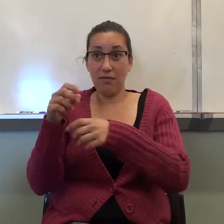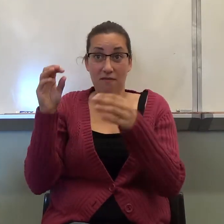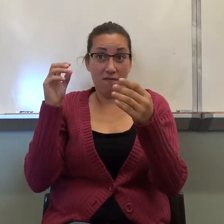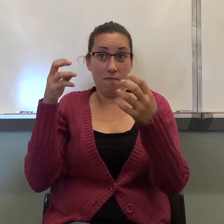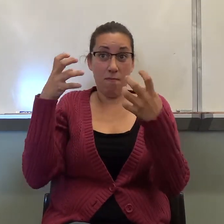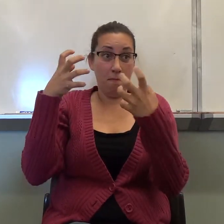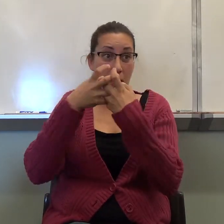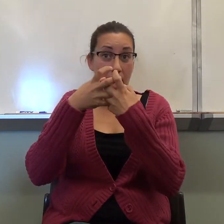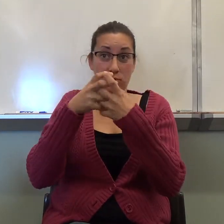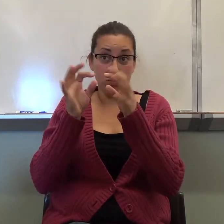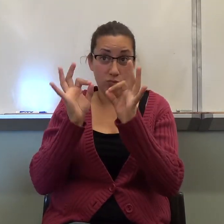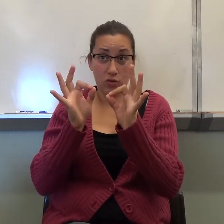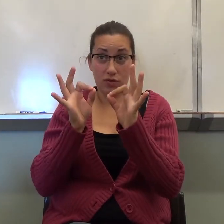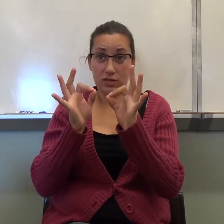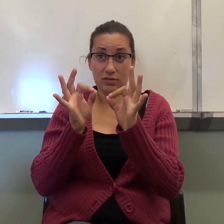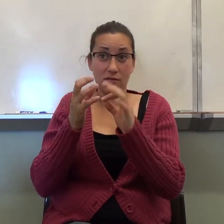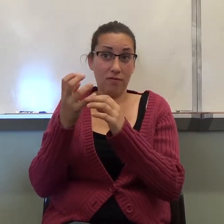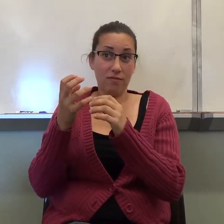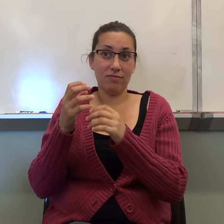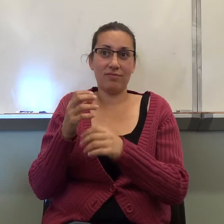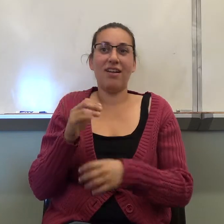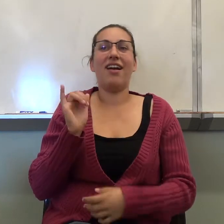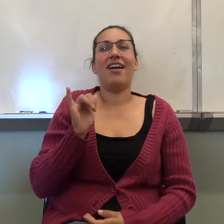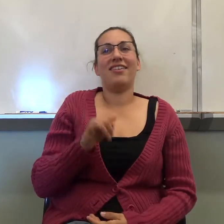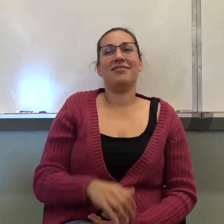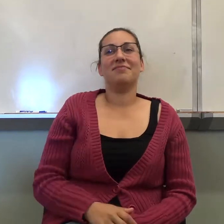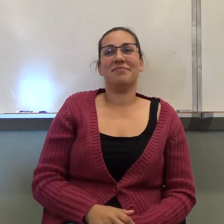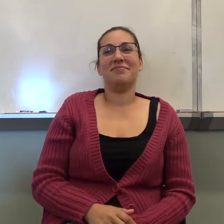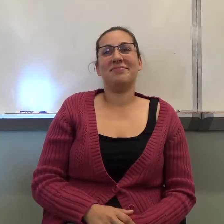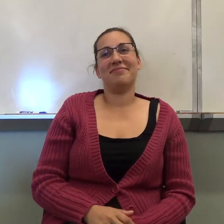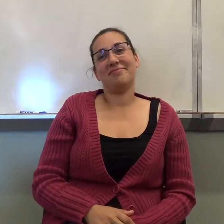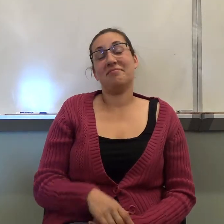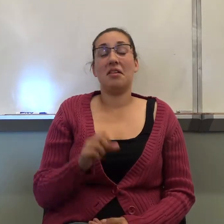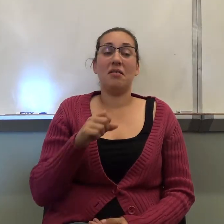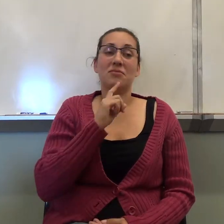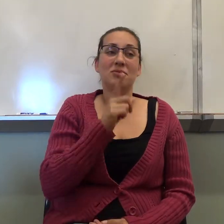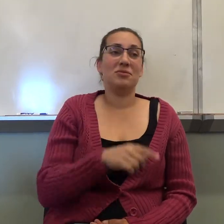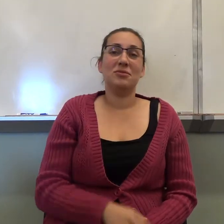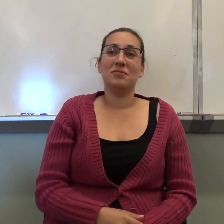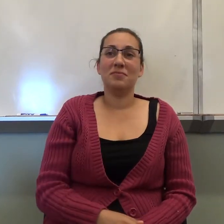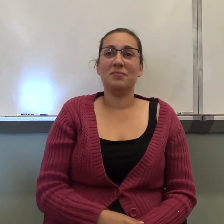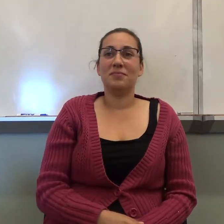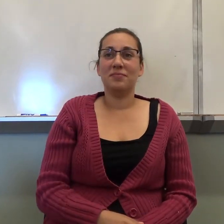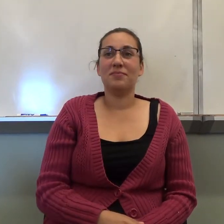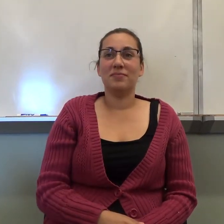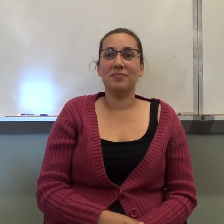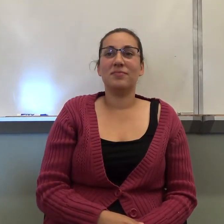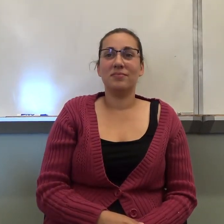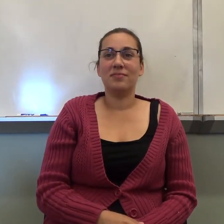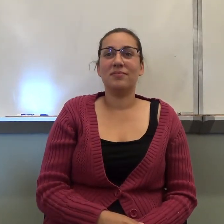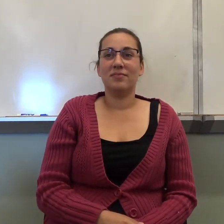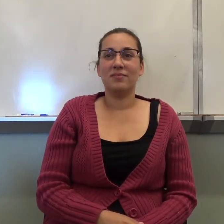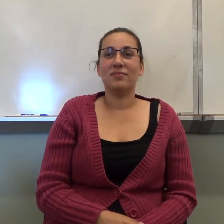Right. All they're doing is asking you to take English and put it in math. That's all it is. Any